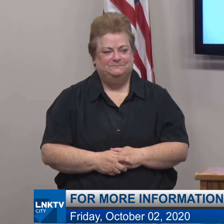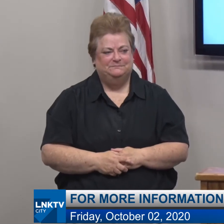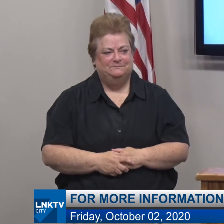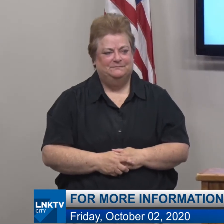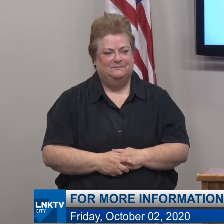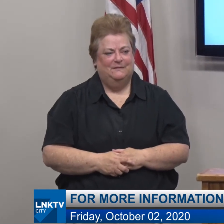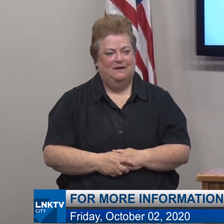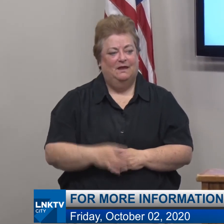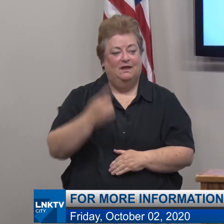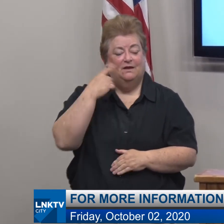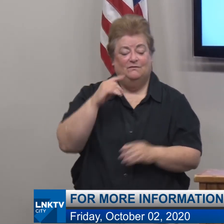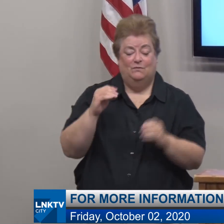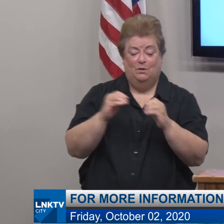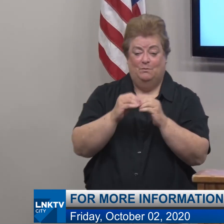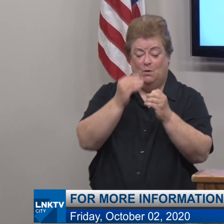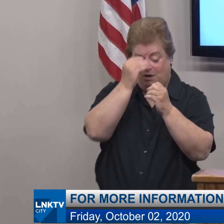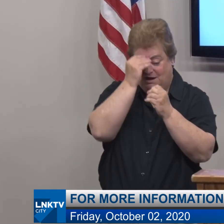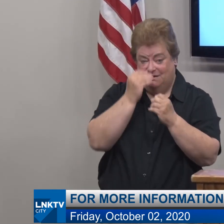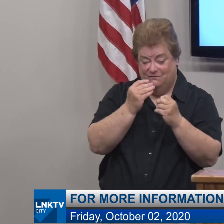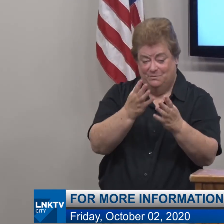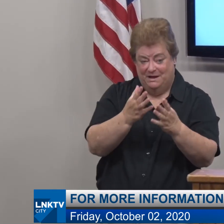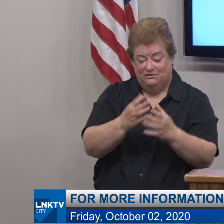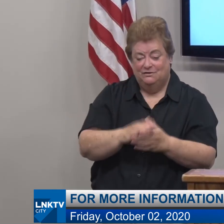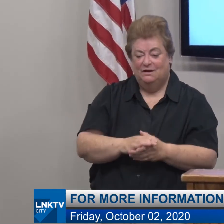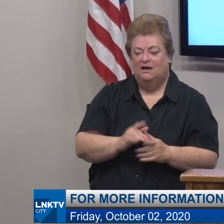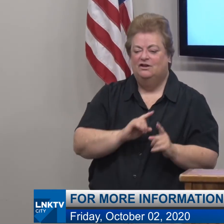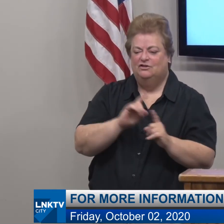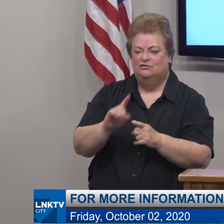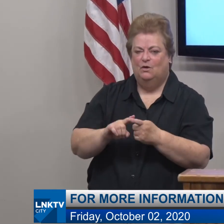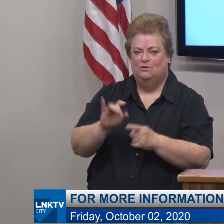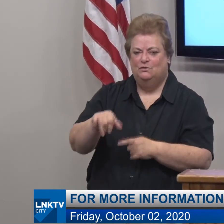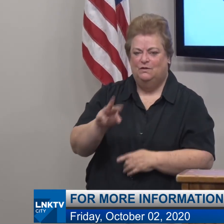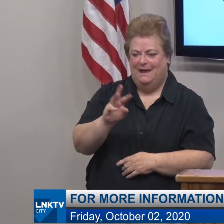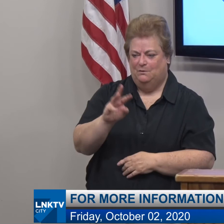So for more information, just go to the website.